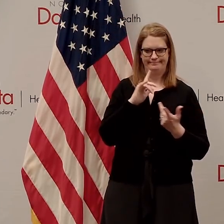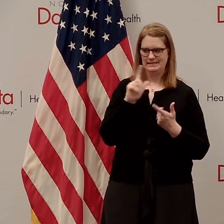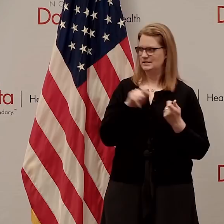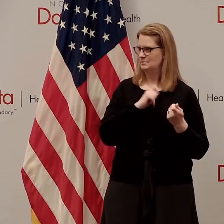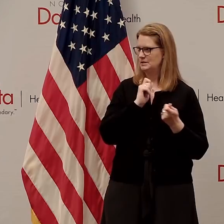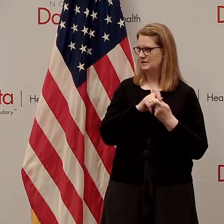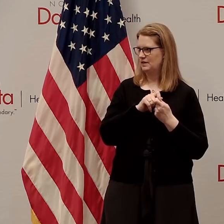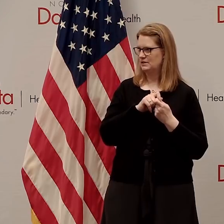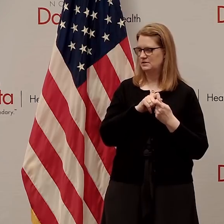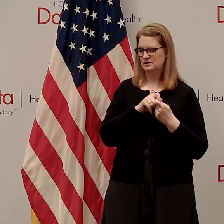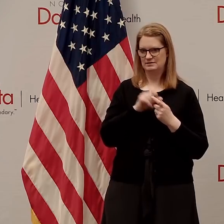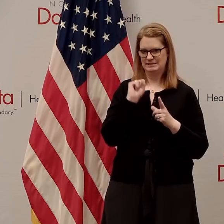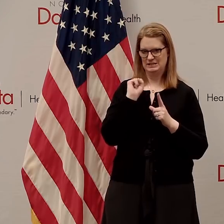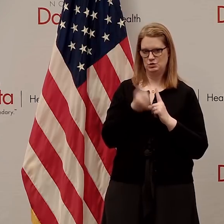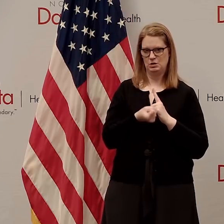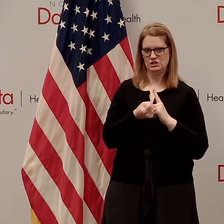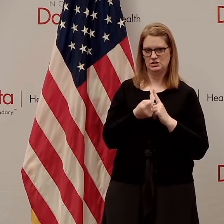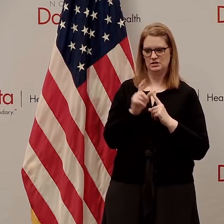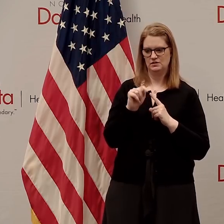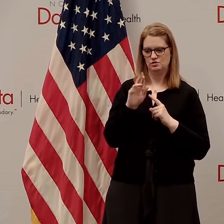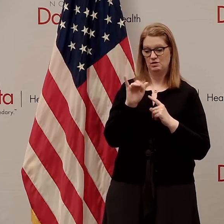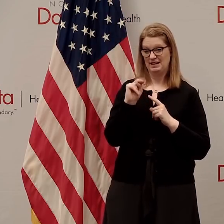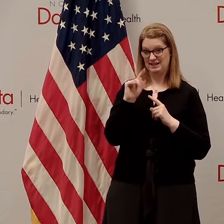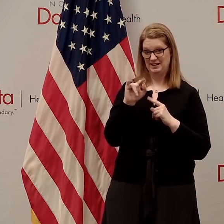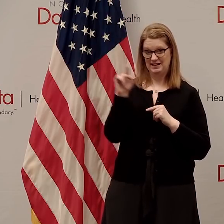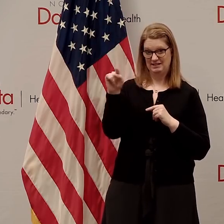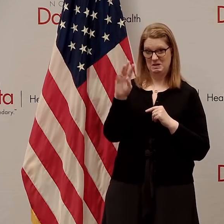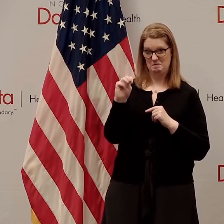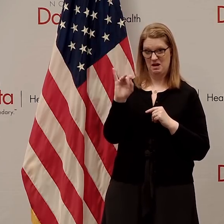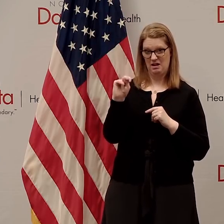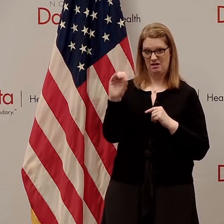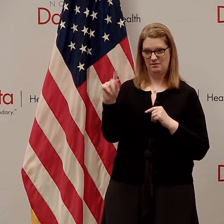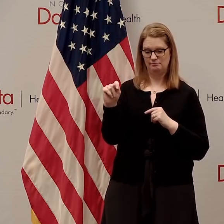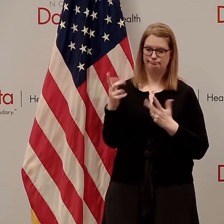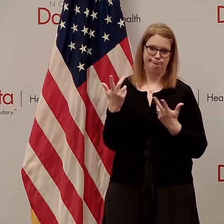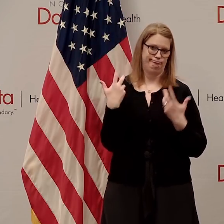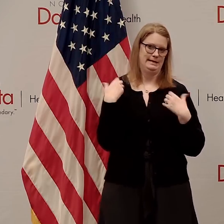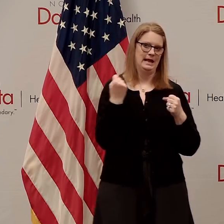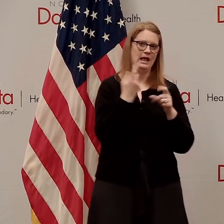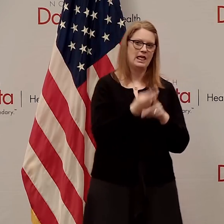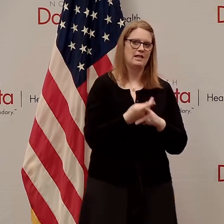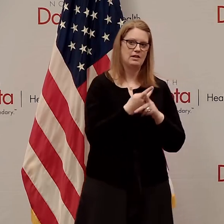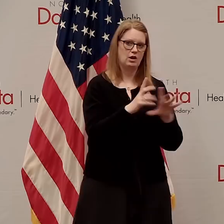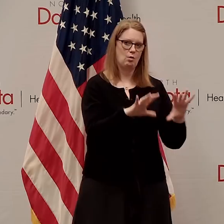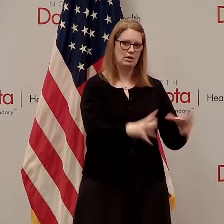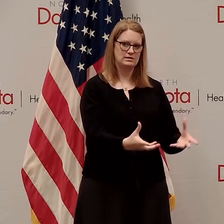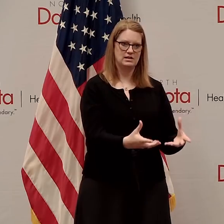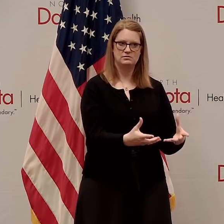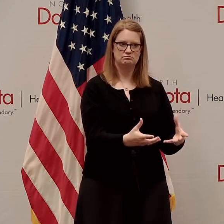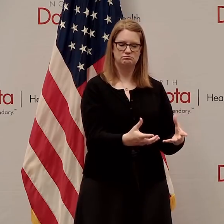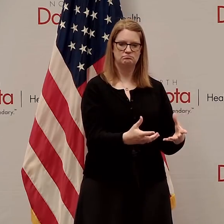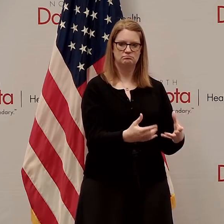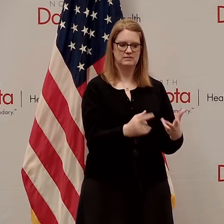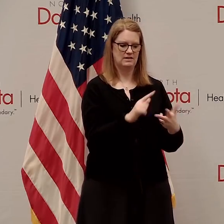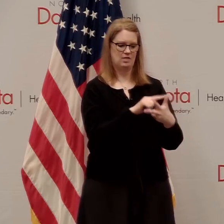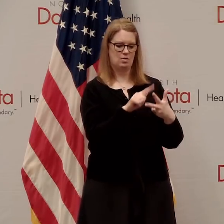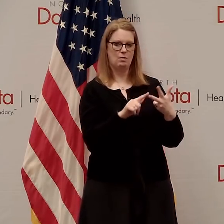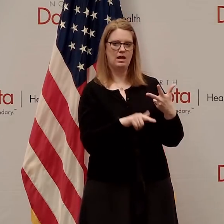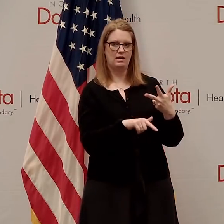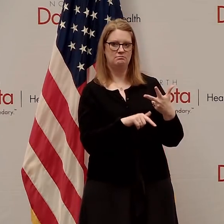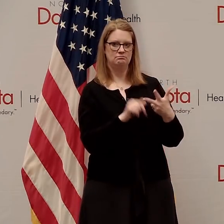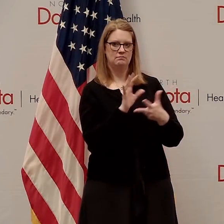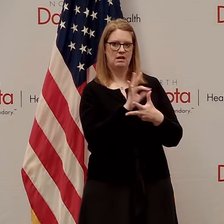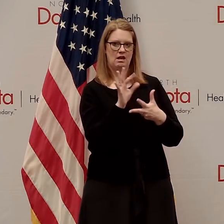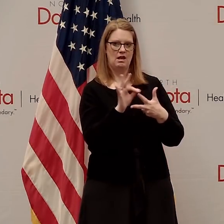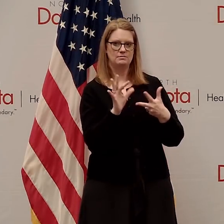particular situation of Trinity, but as I said earlier, healthcare organizations right now have got at least 3 options because we